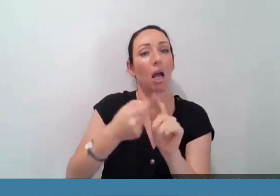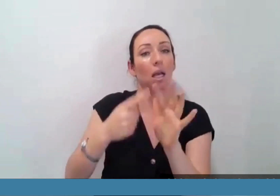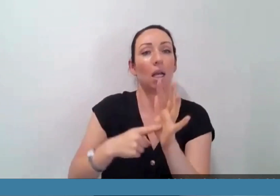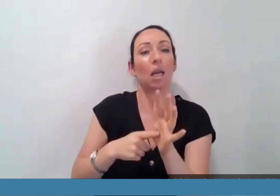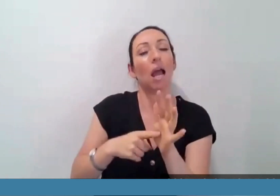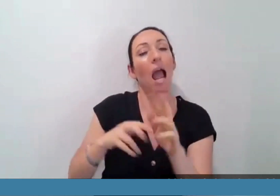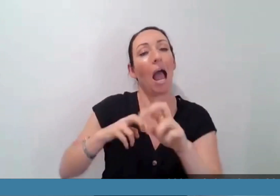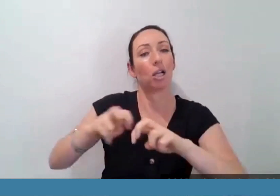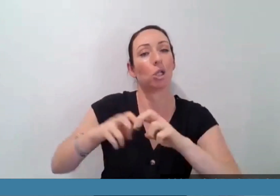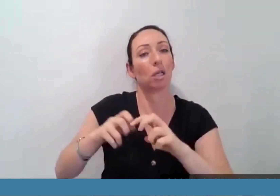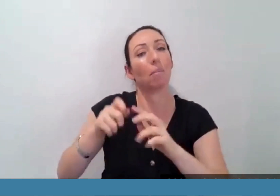question.